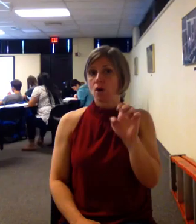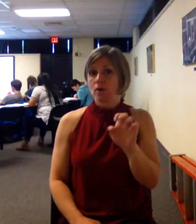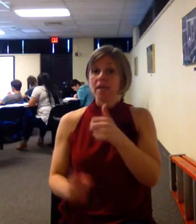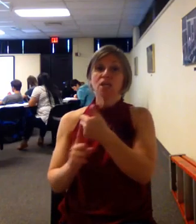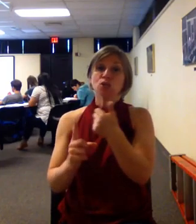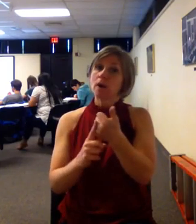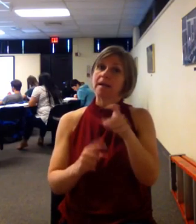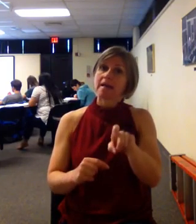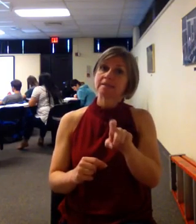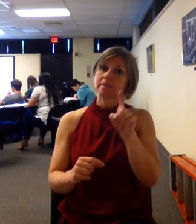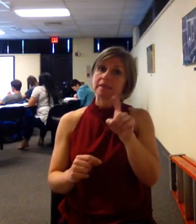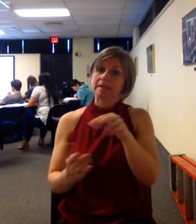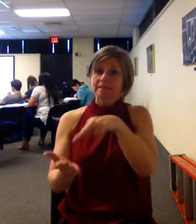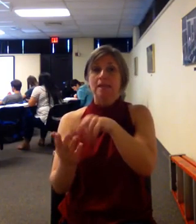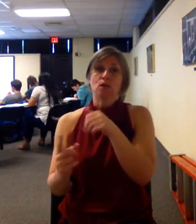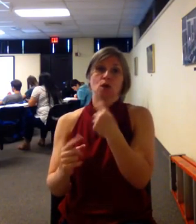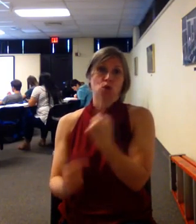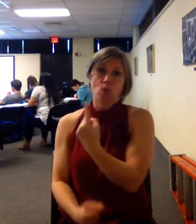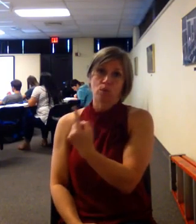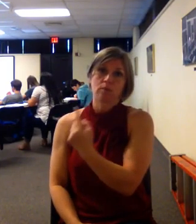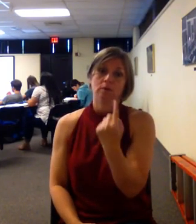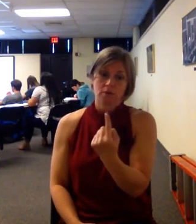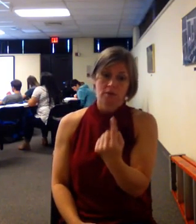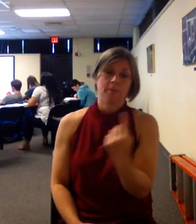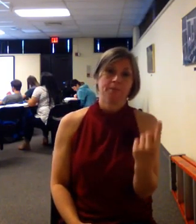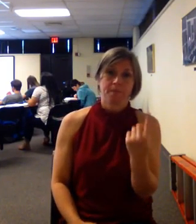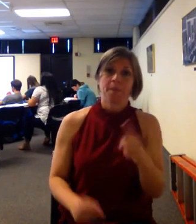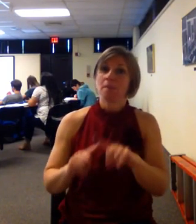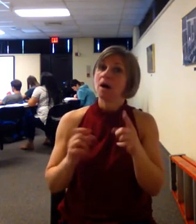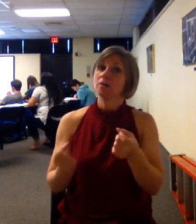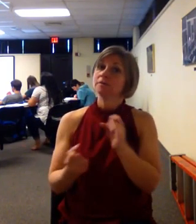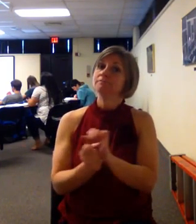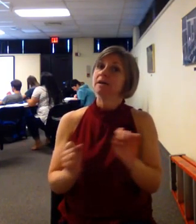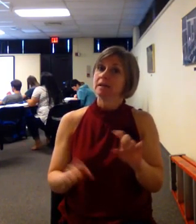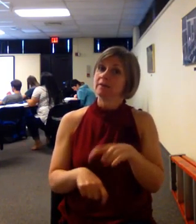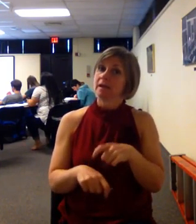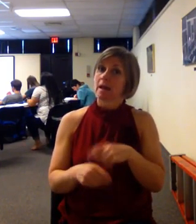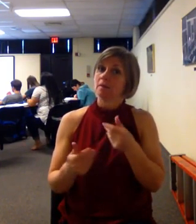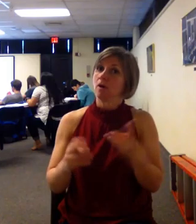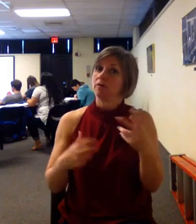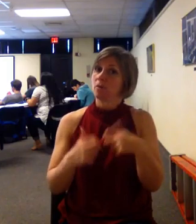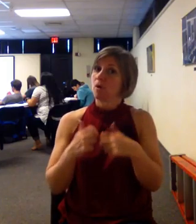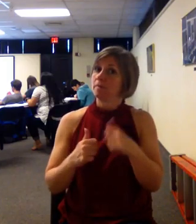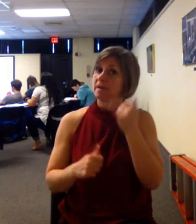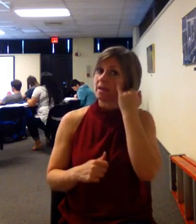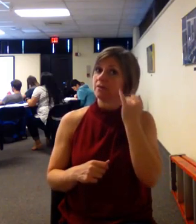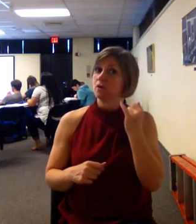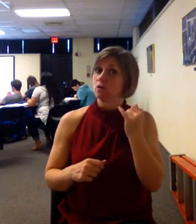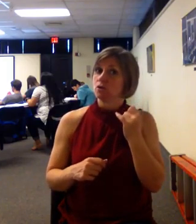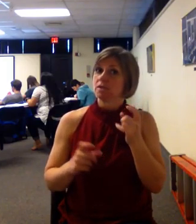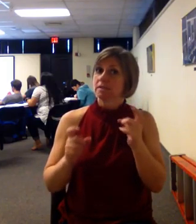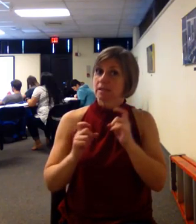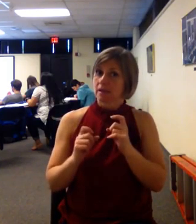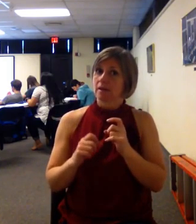stand on its own, but it would save you time solving problems if you just needed a portfolio required rate of